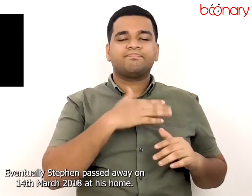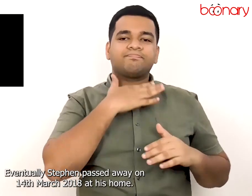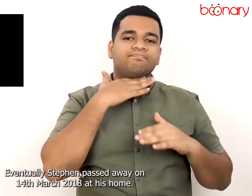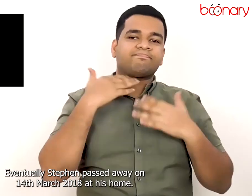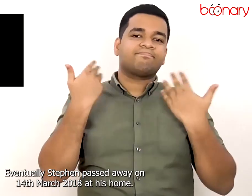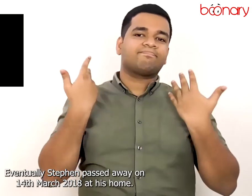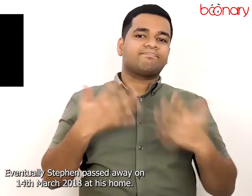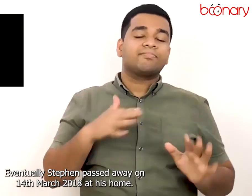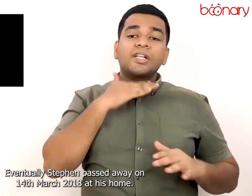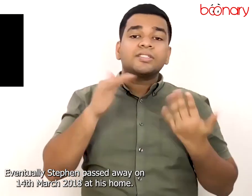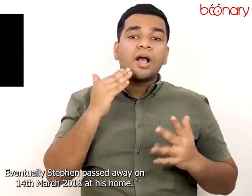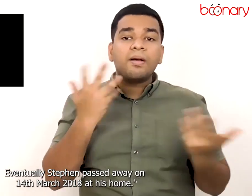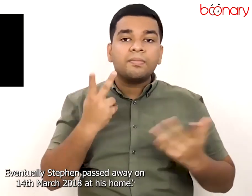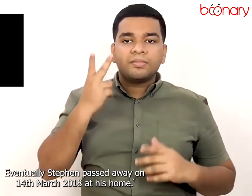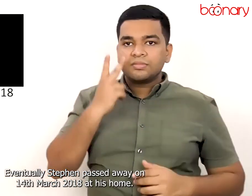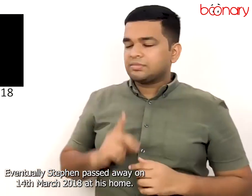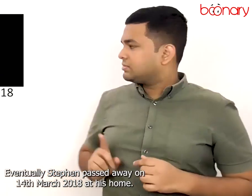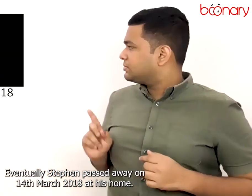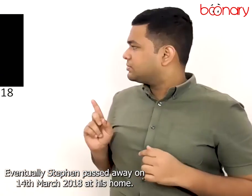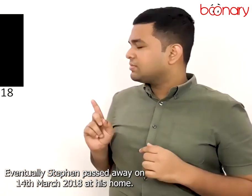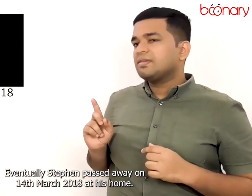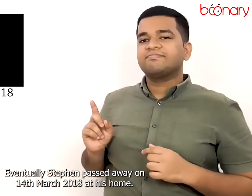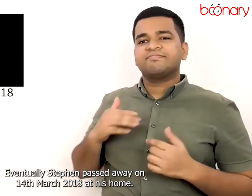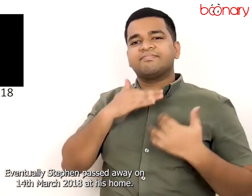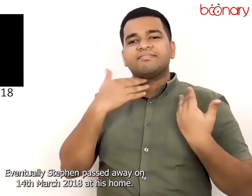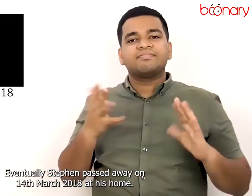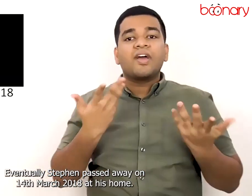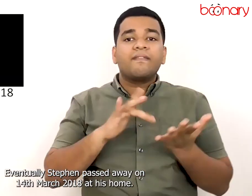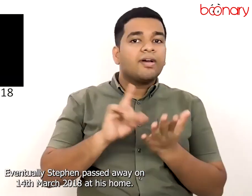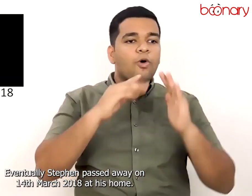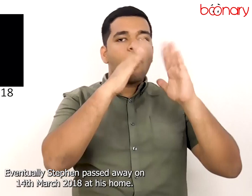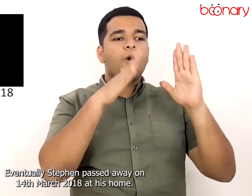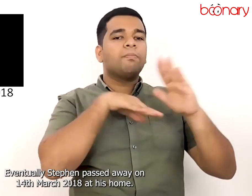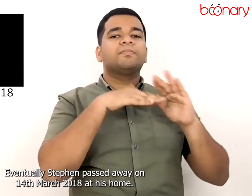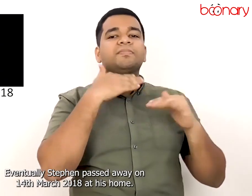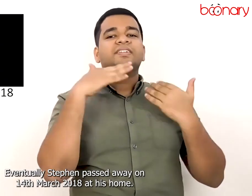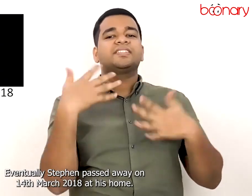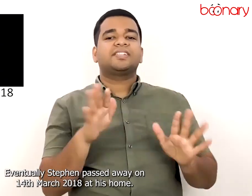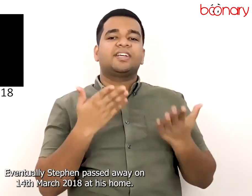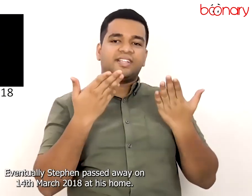Eventually, Stephen passed away on 14 March 2018 at his home.